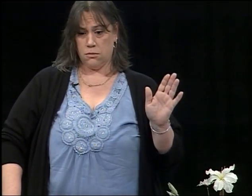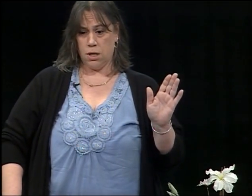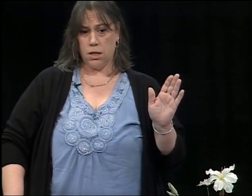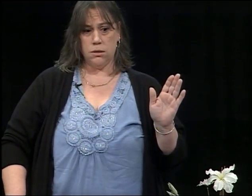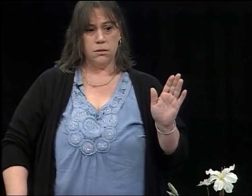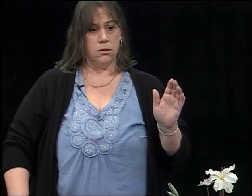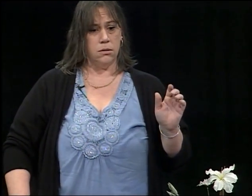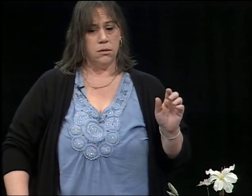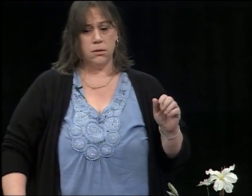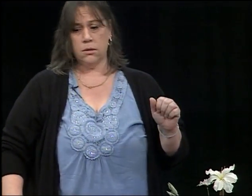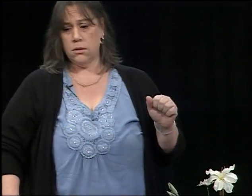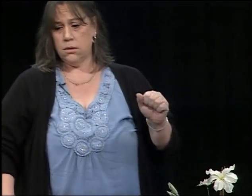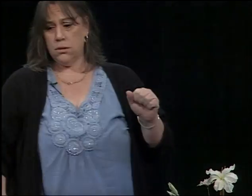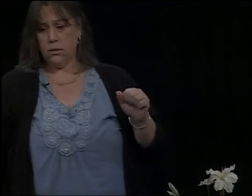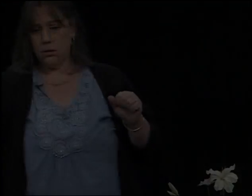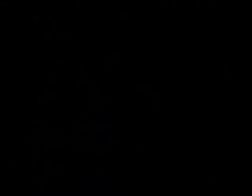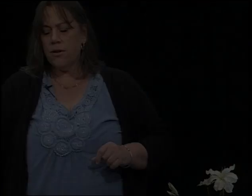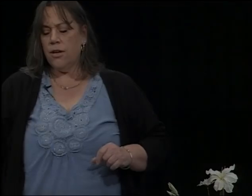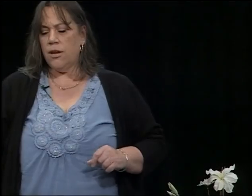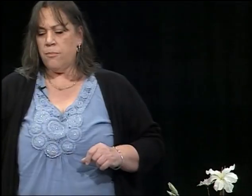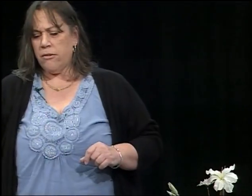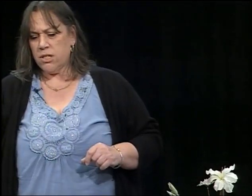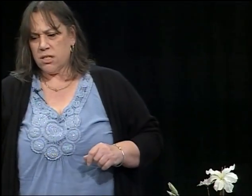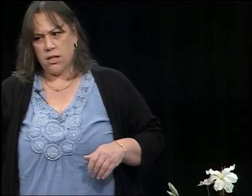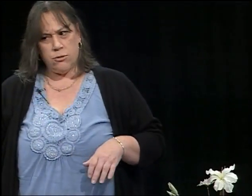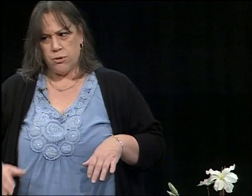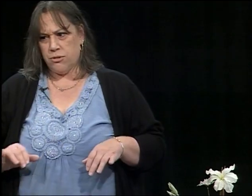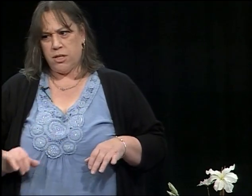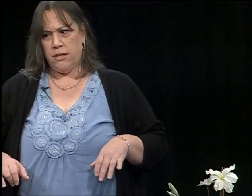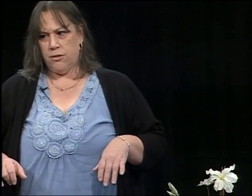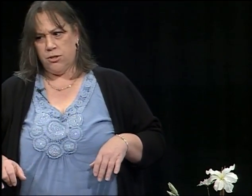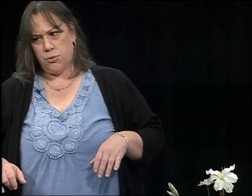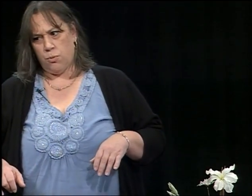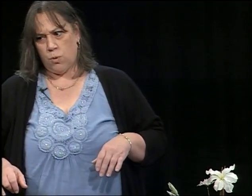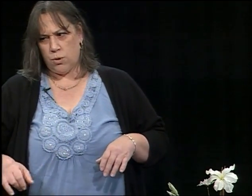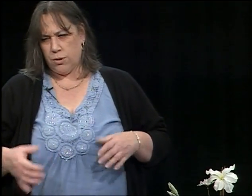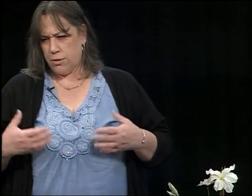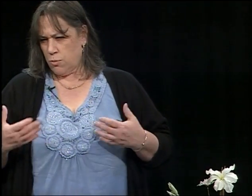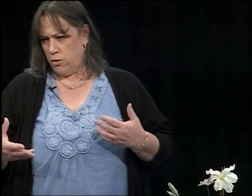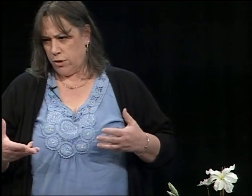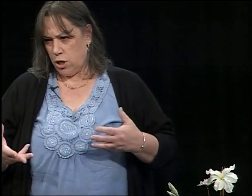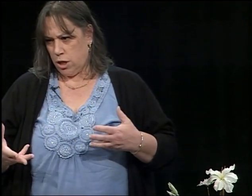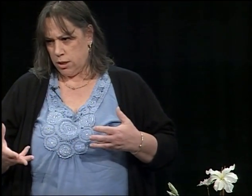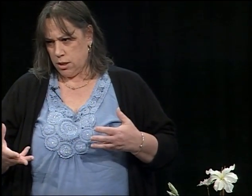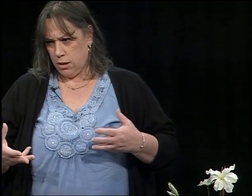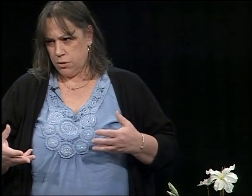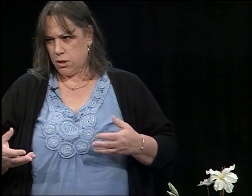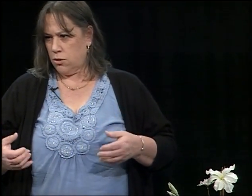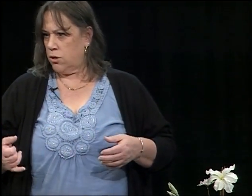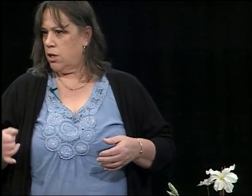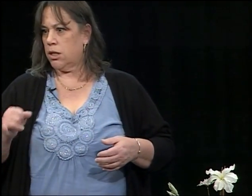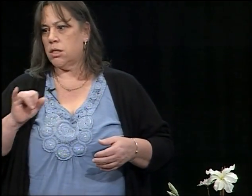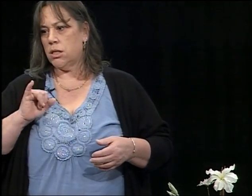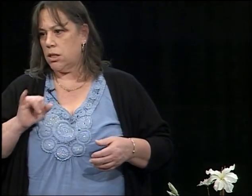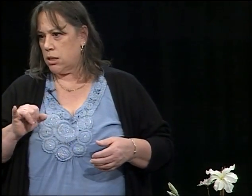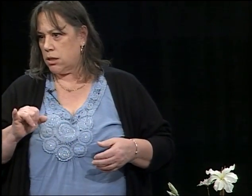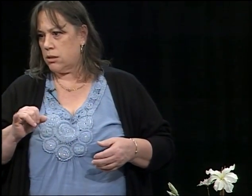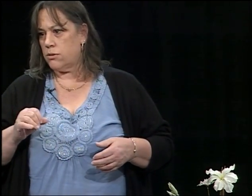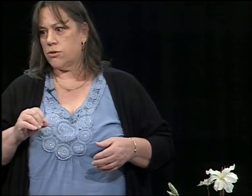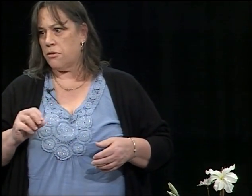Okay? In American Sign Language, we don't sign out each word. It's more of a concept, so you're not going to see is,